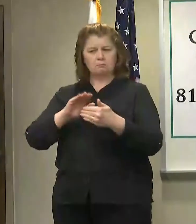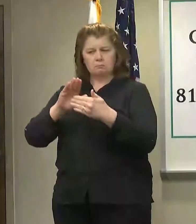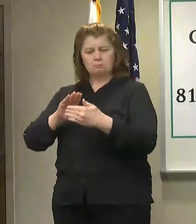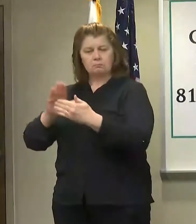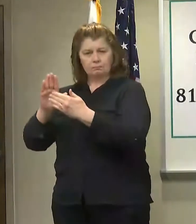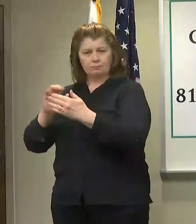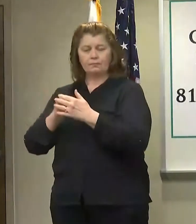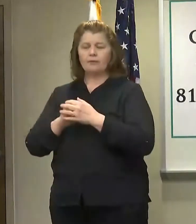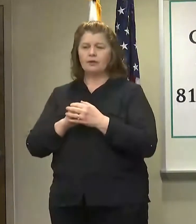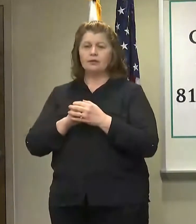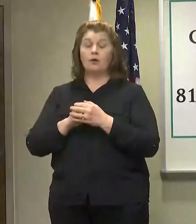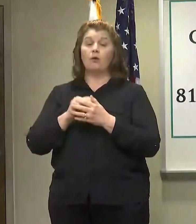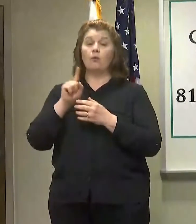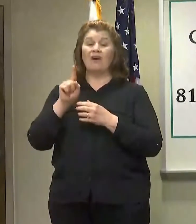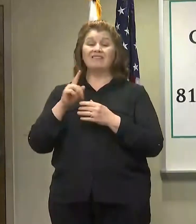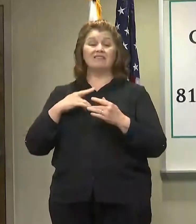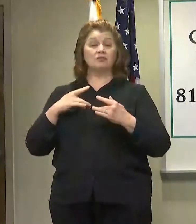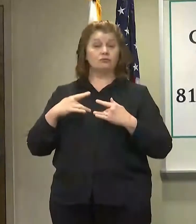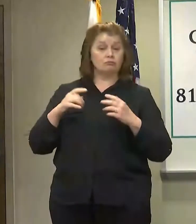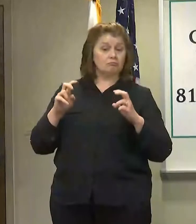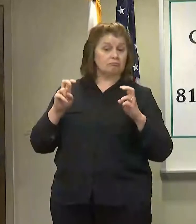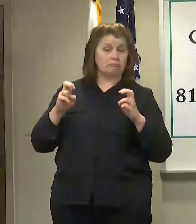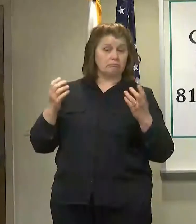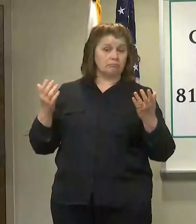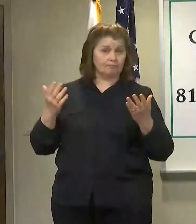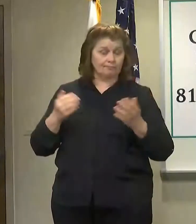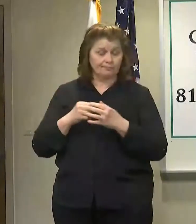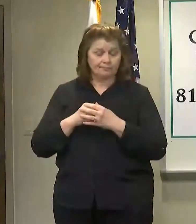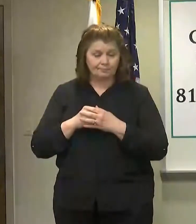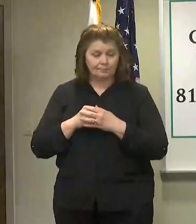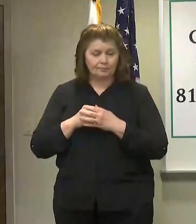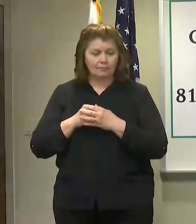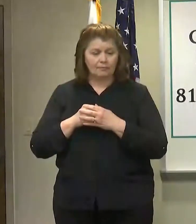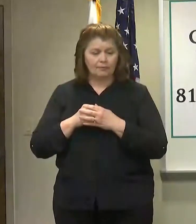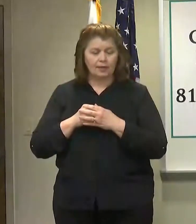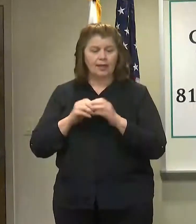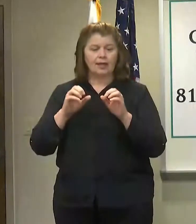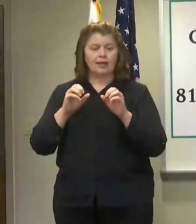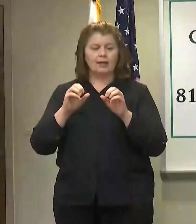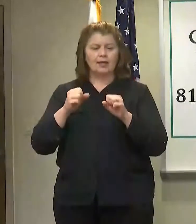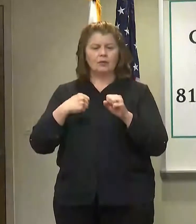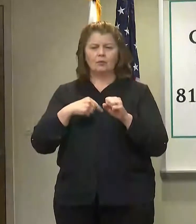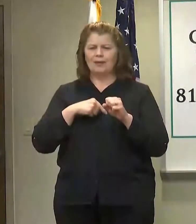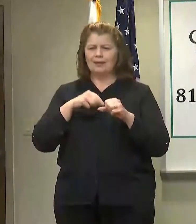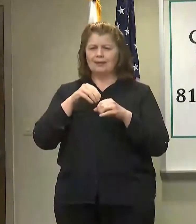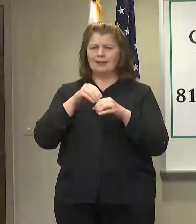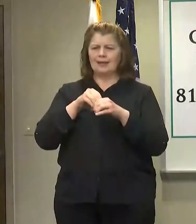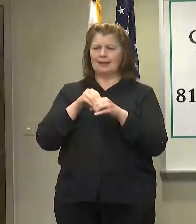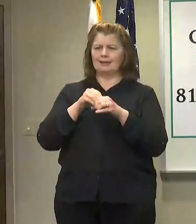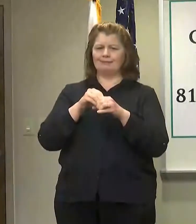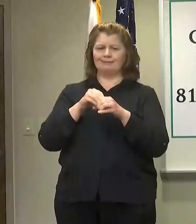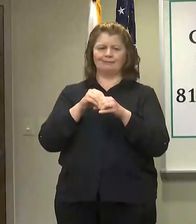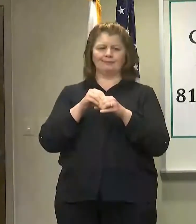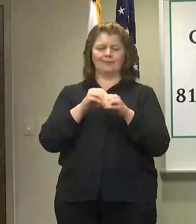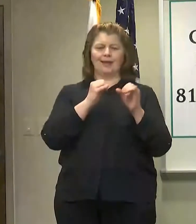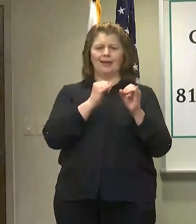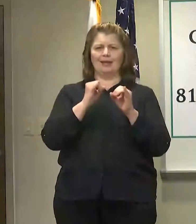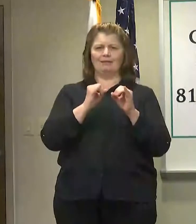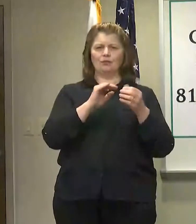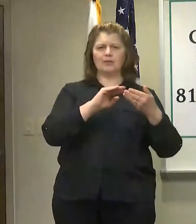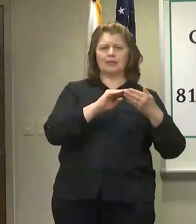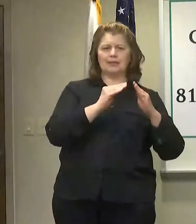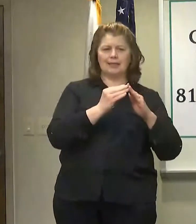the issues and concerns is, when we talk about this, can we exist as an individual entity, as a